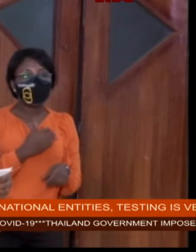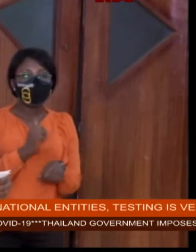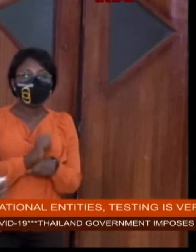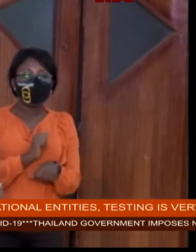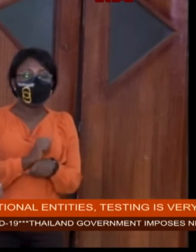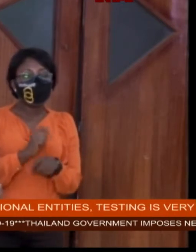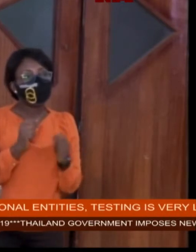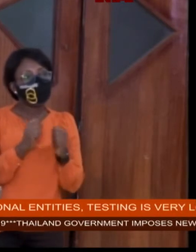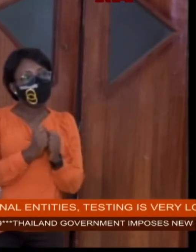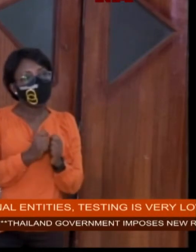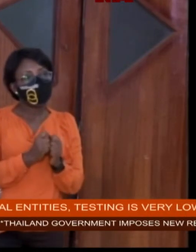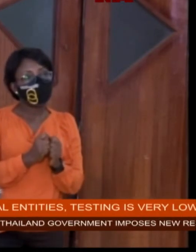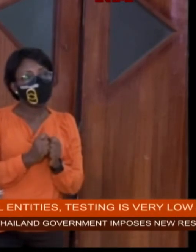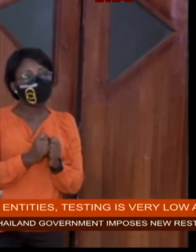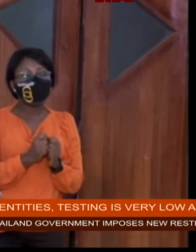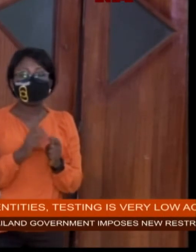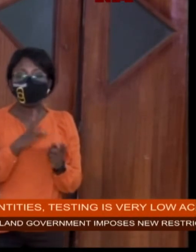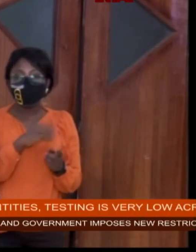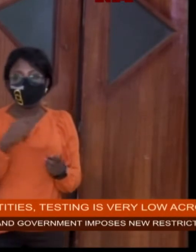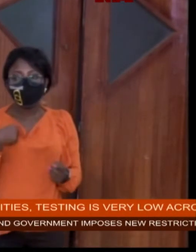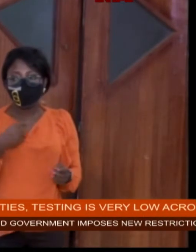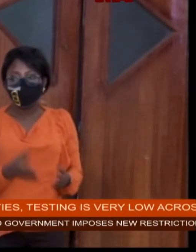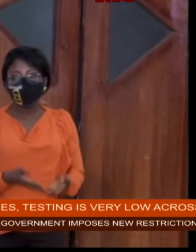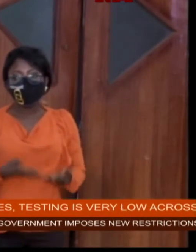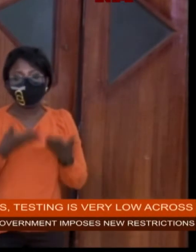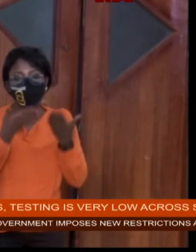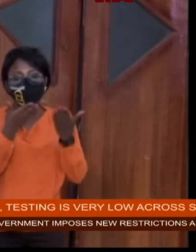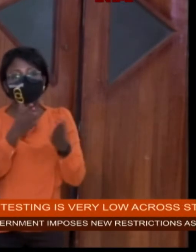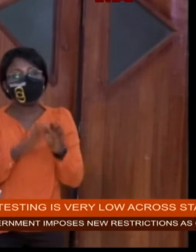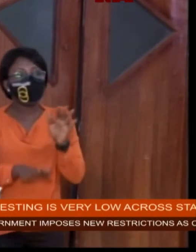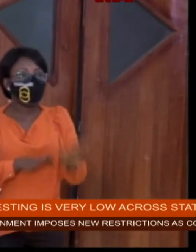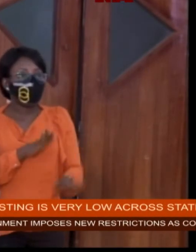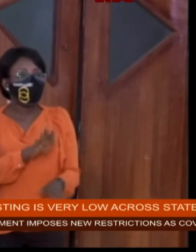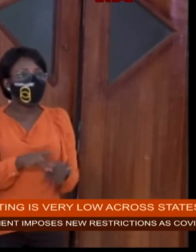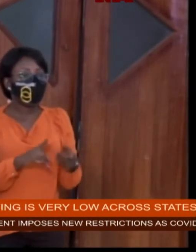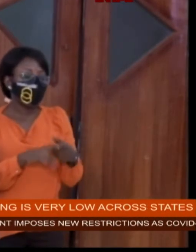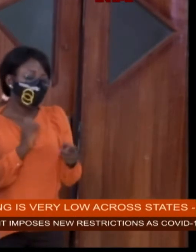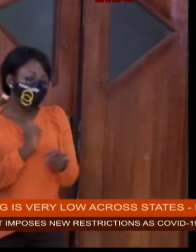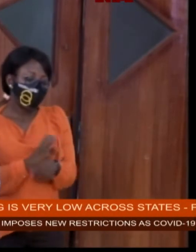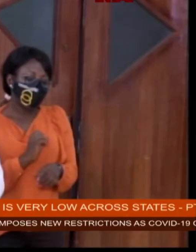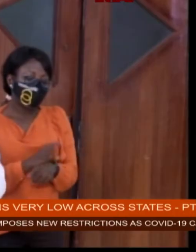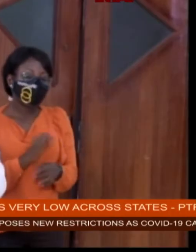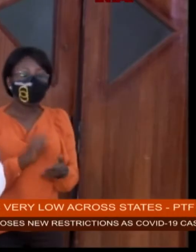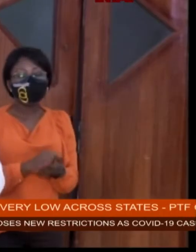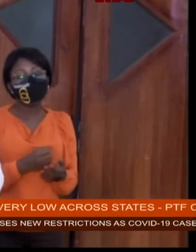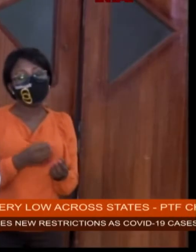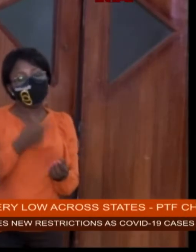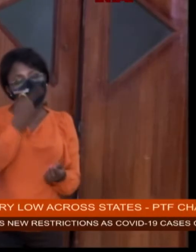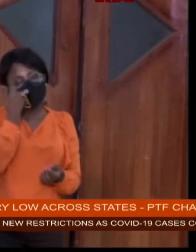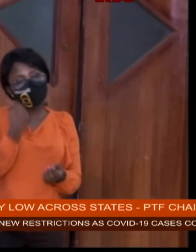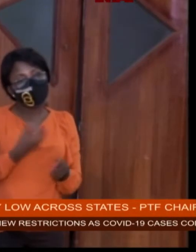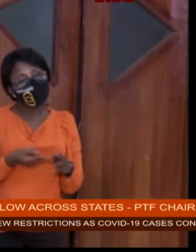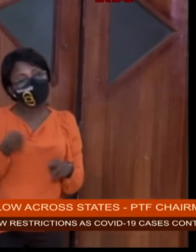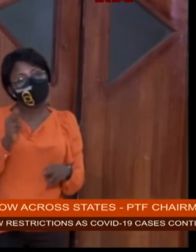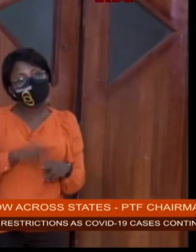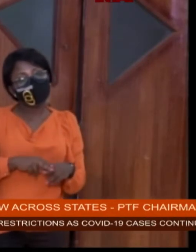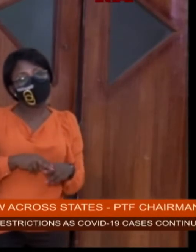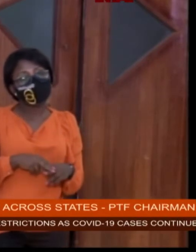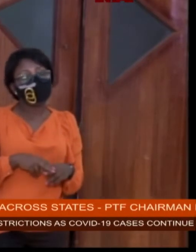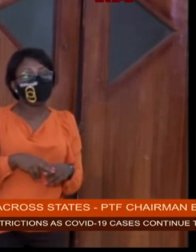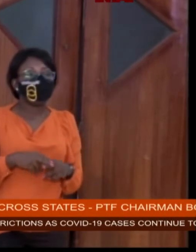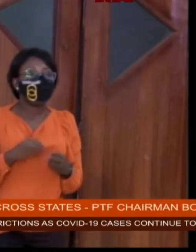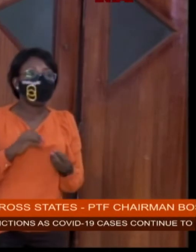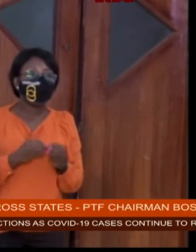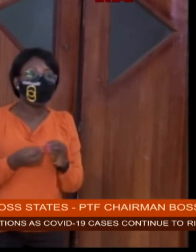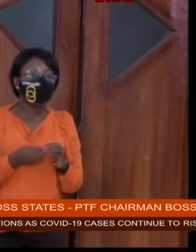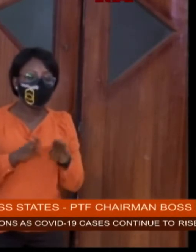extent, states have been advised to, because of the increasing wave, open